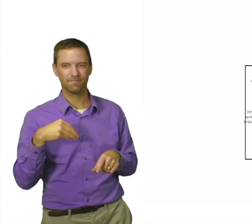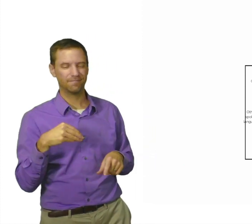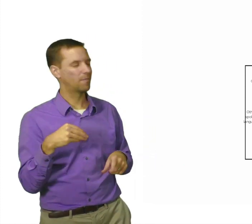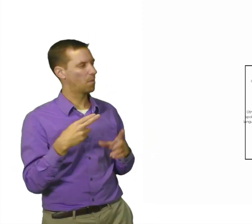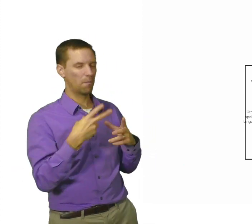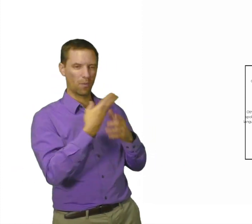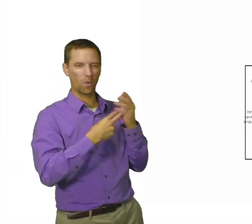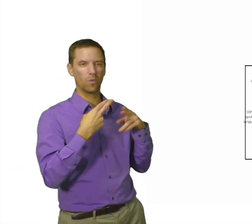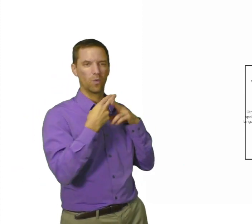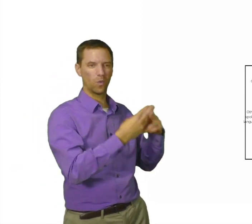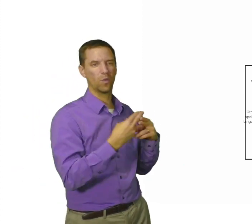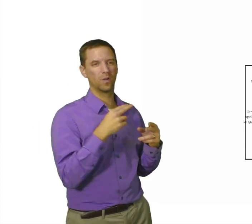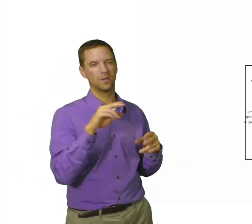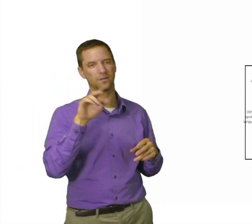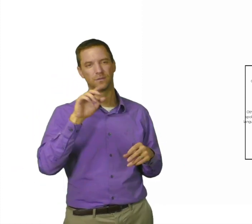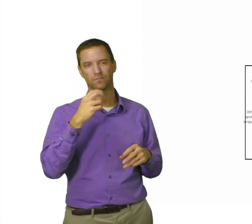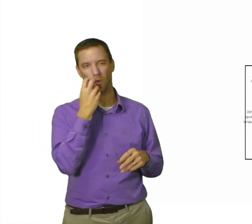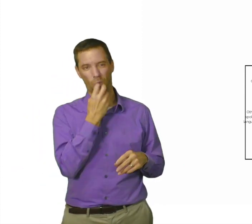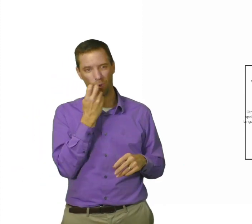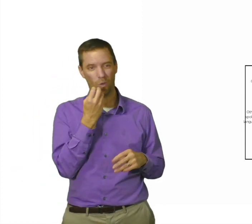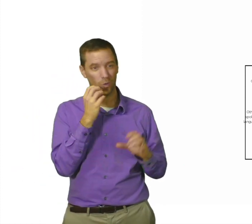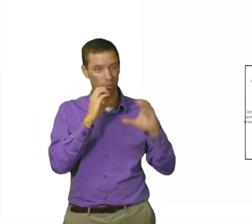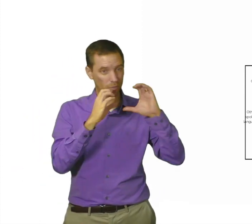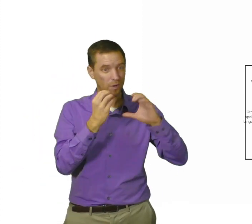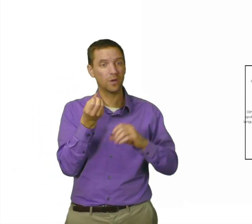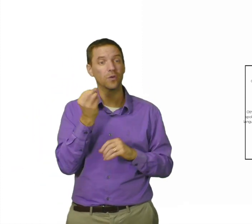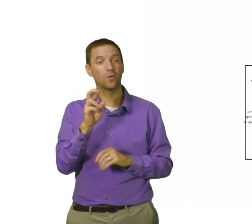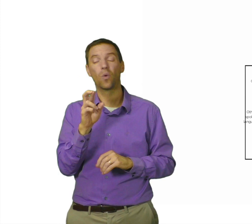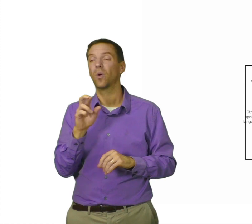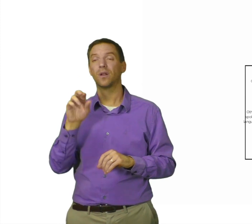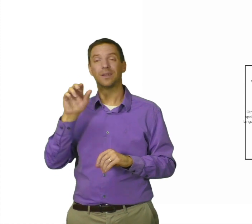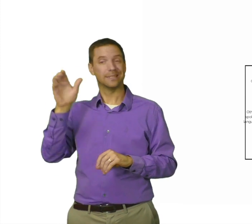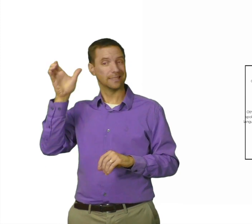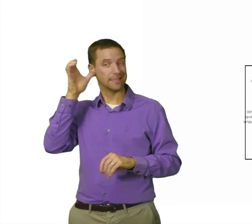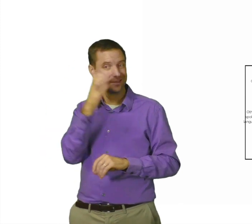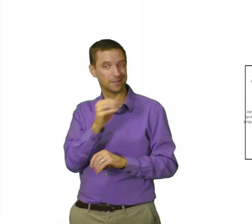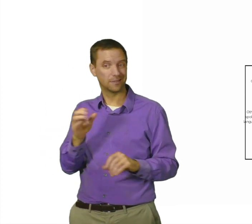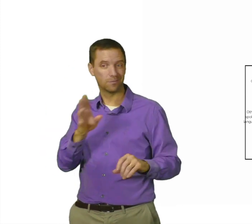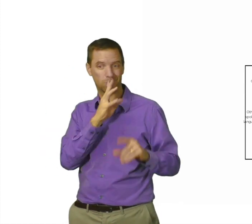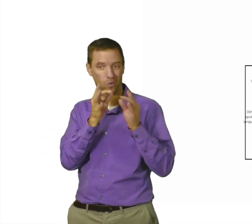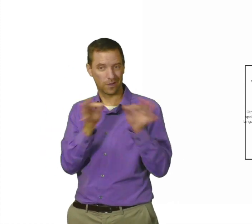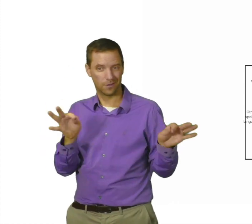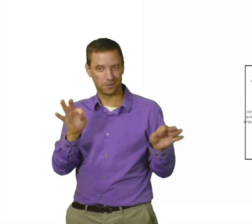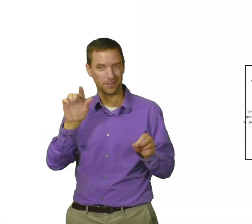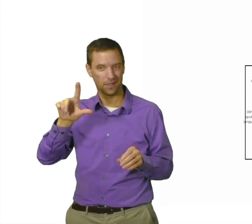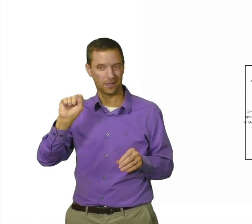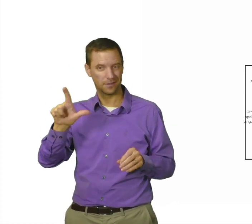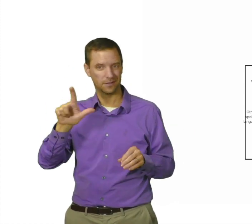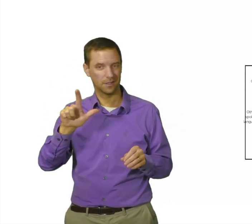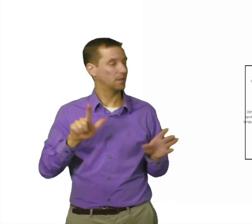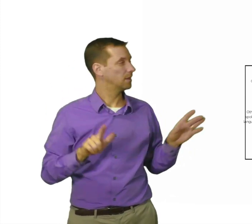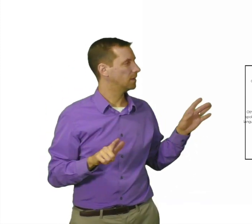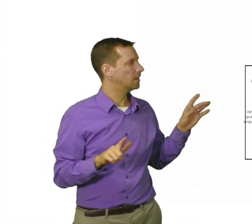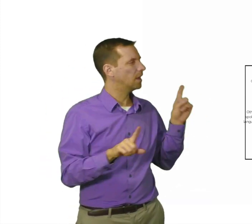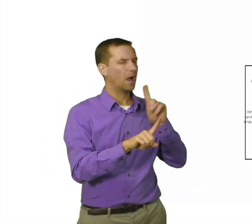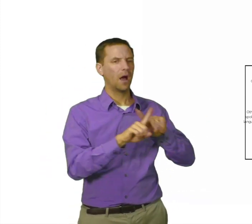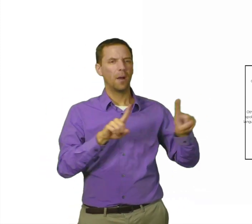experience. Both of these children would be considered oral or following a listening and spoken language